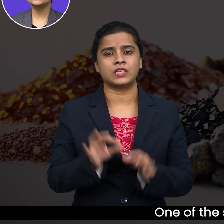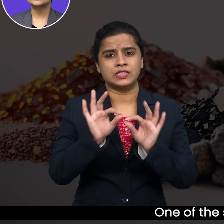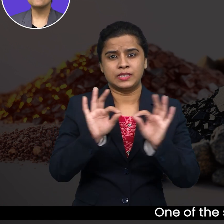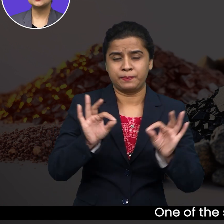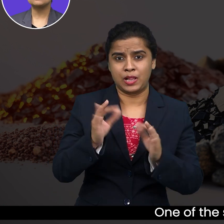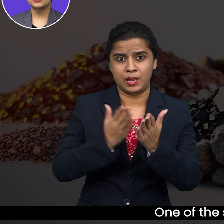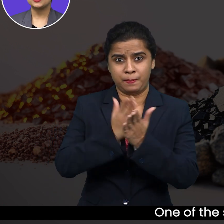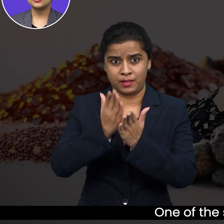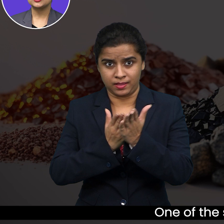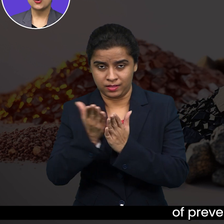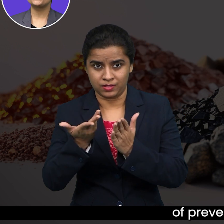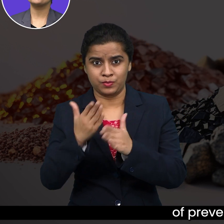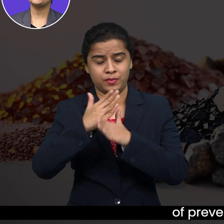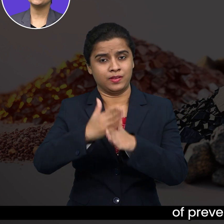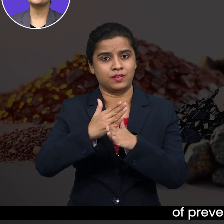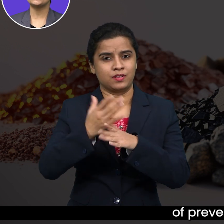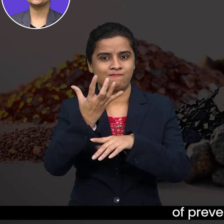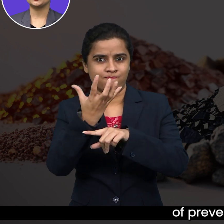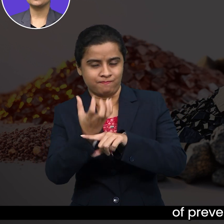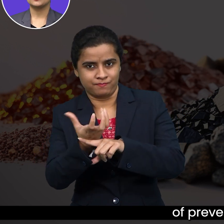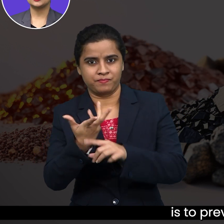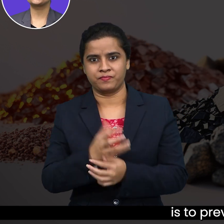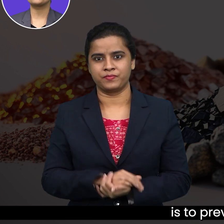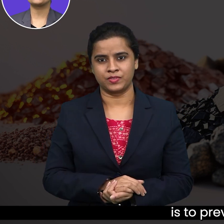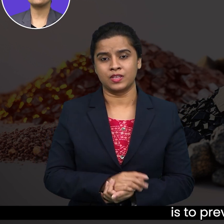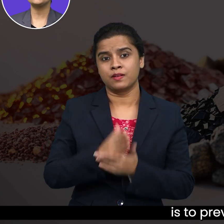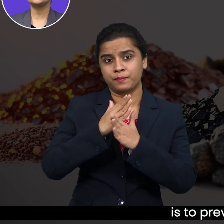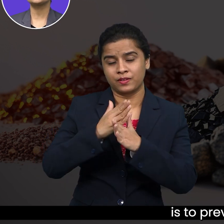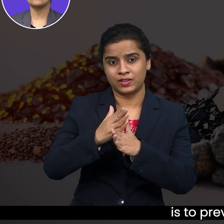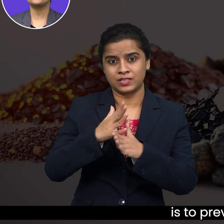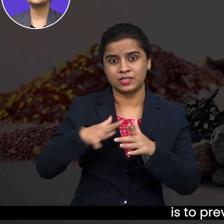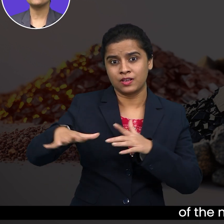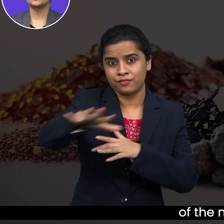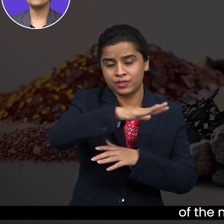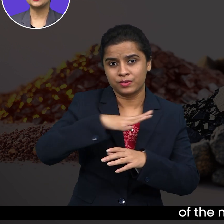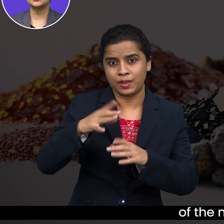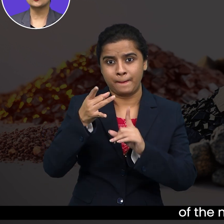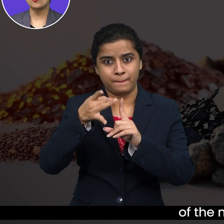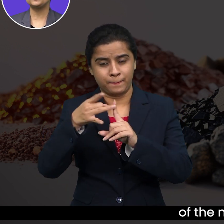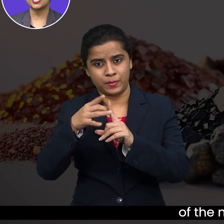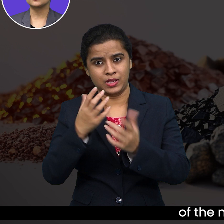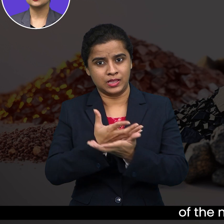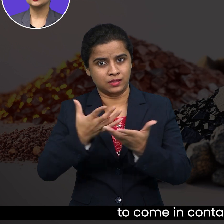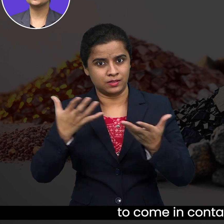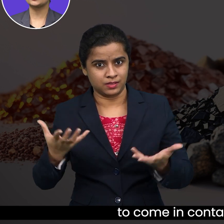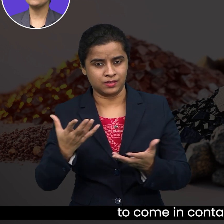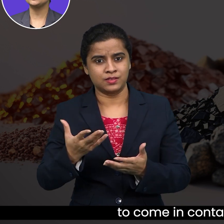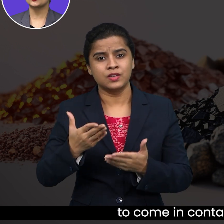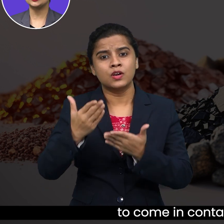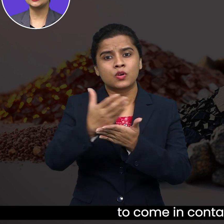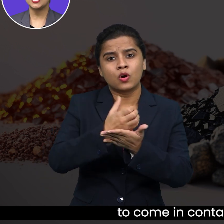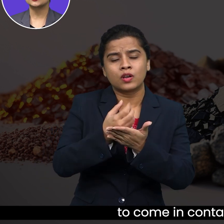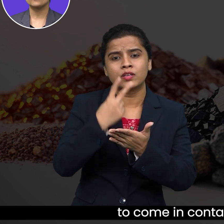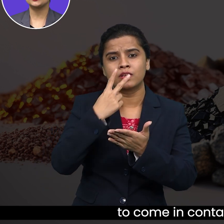One of the simplest methods of preventing corrosion is to prevent the surface of the metallic object to come